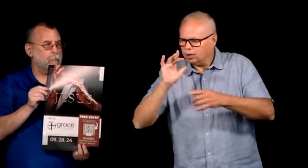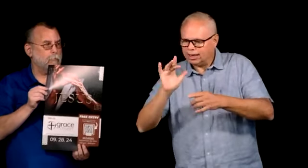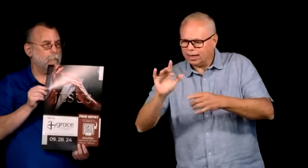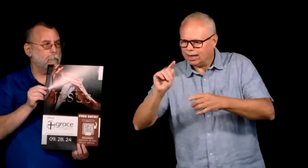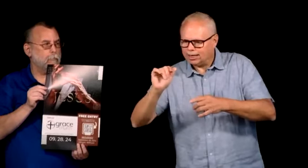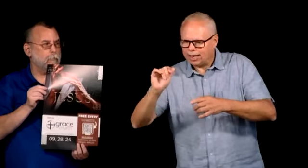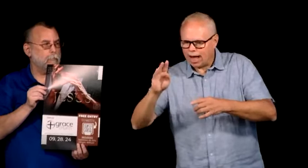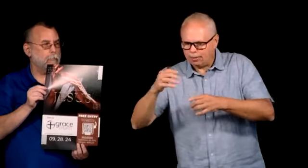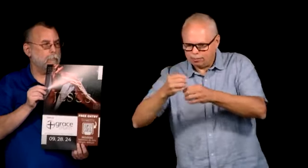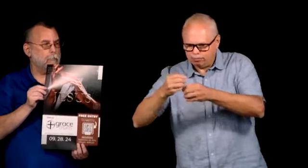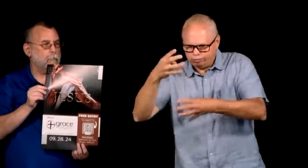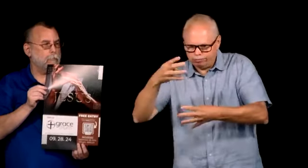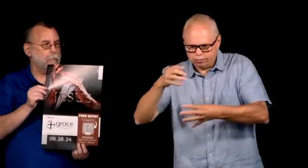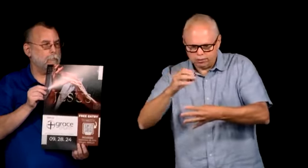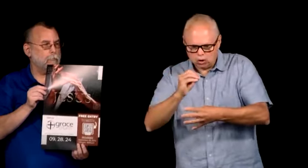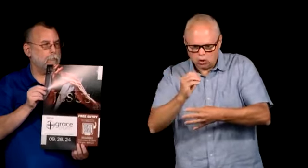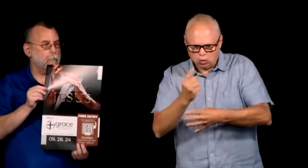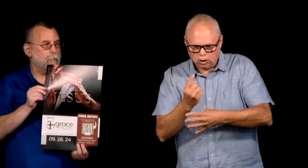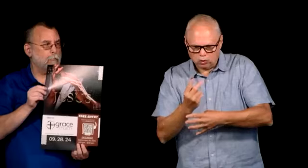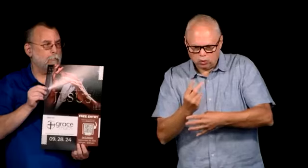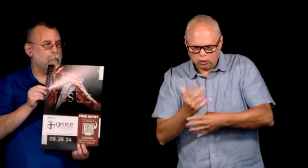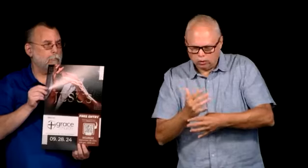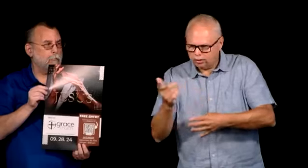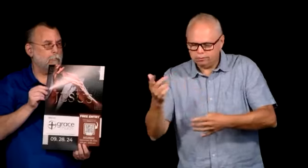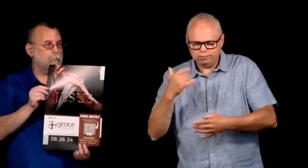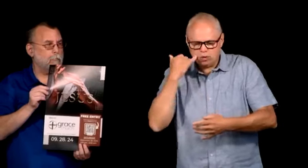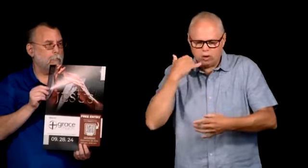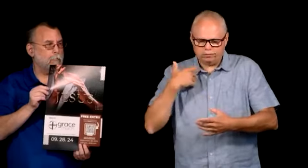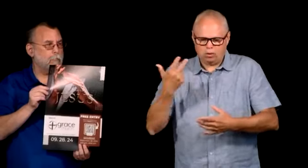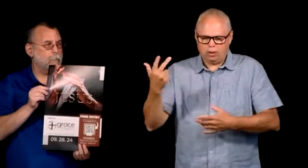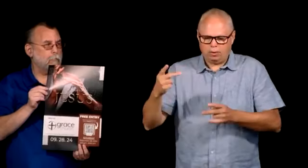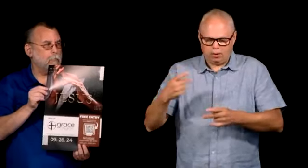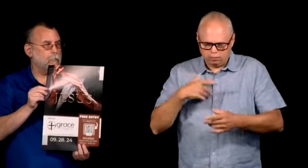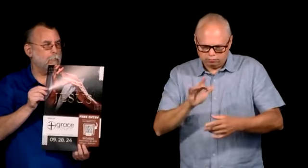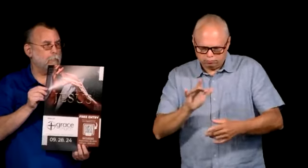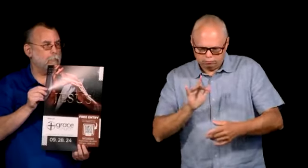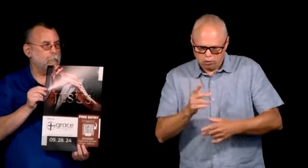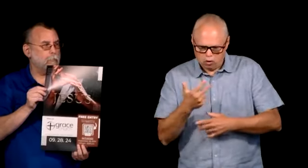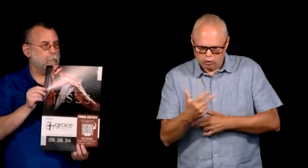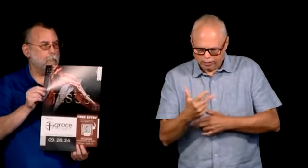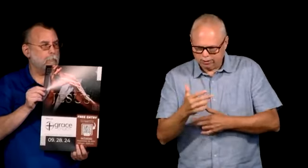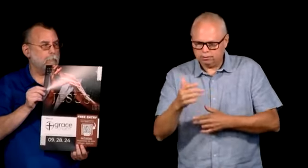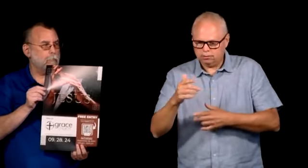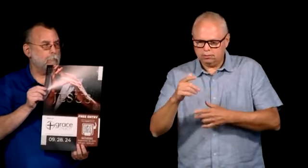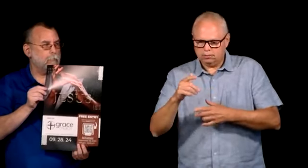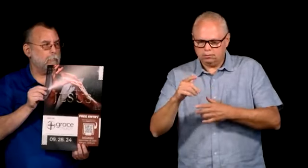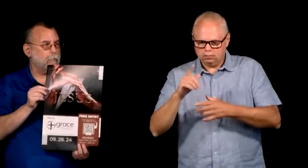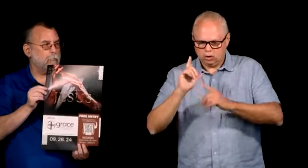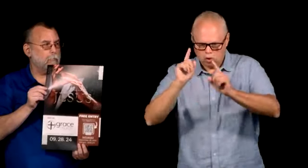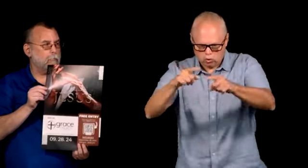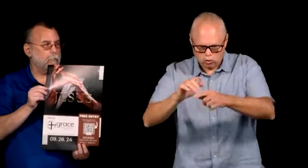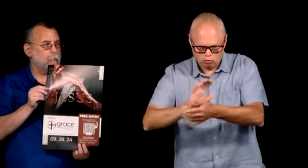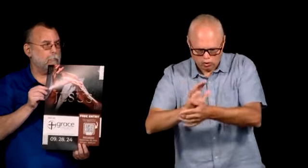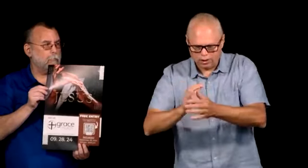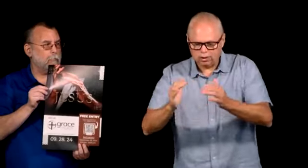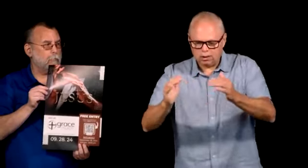many people are going. So it'll be a tab that will pull down. You have 0, 1, 2, 3. You just pick how many people are going